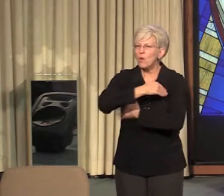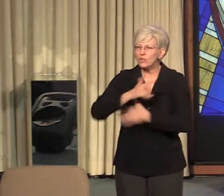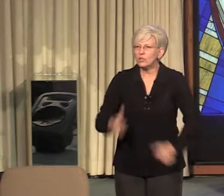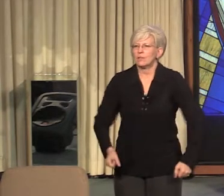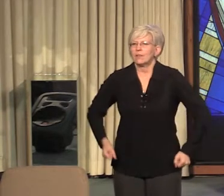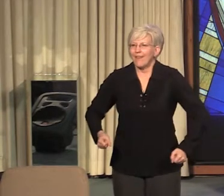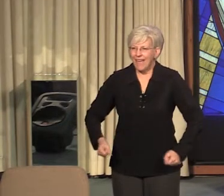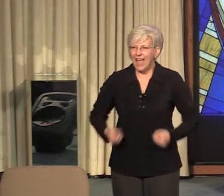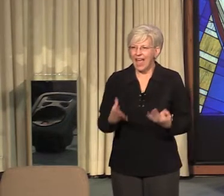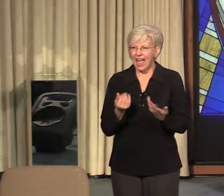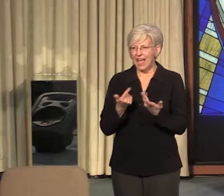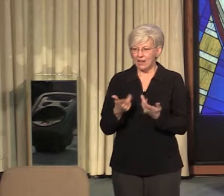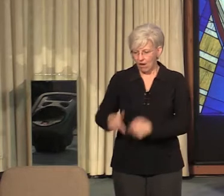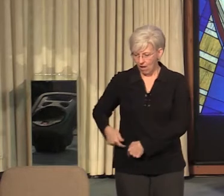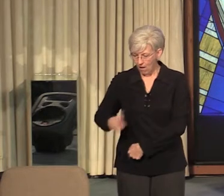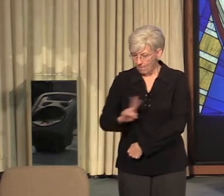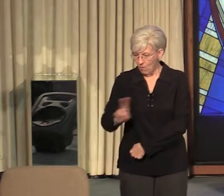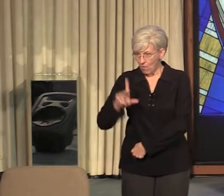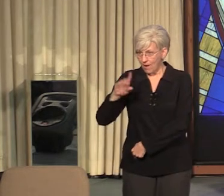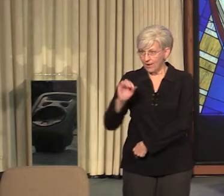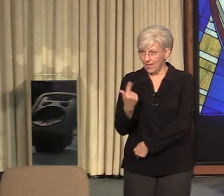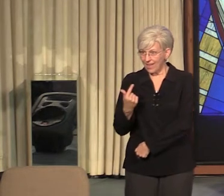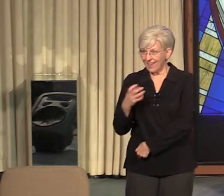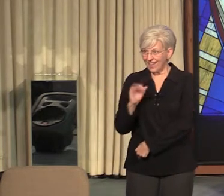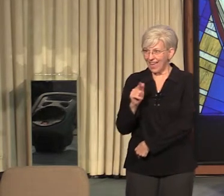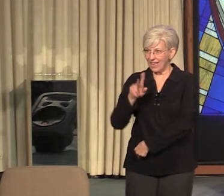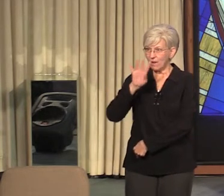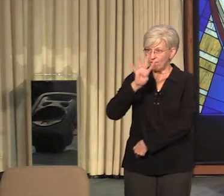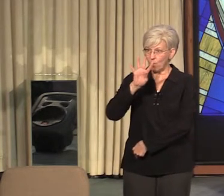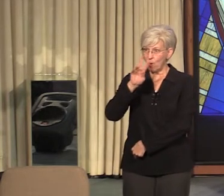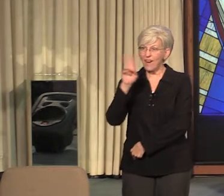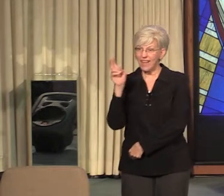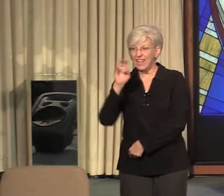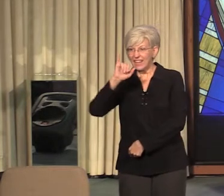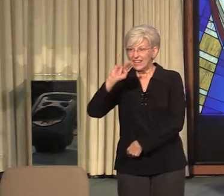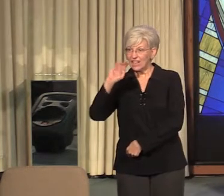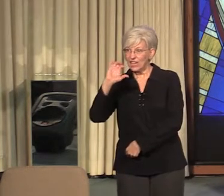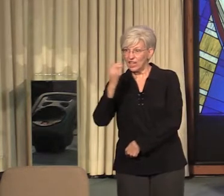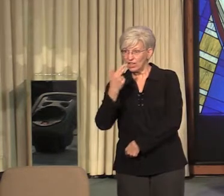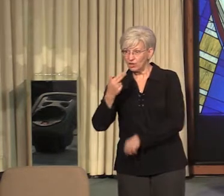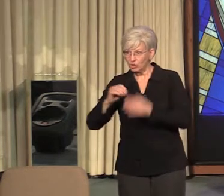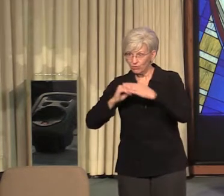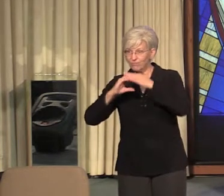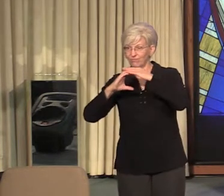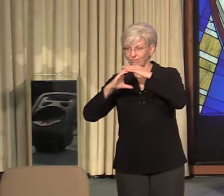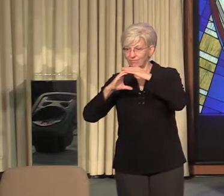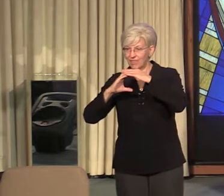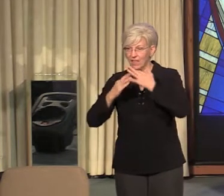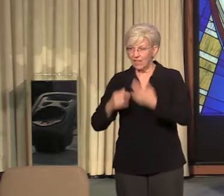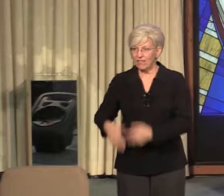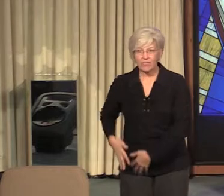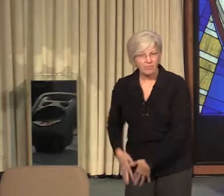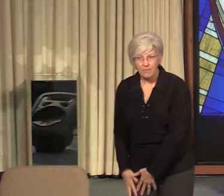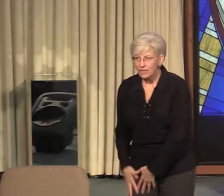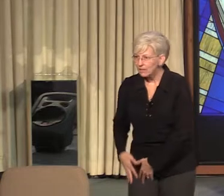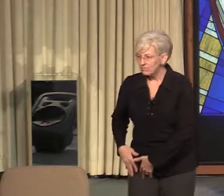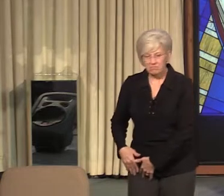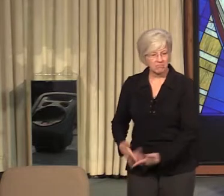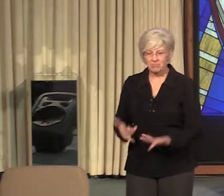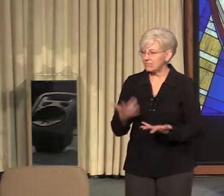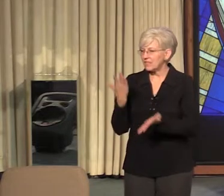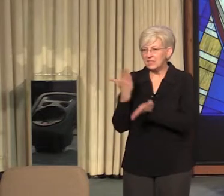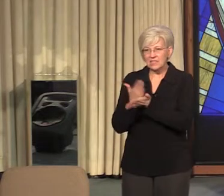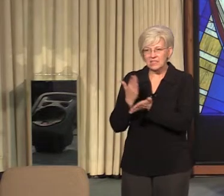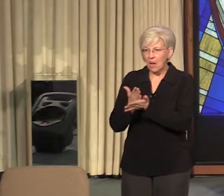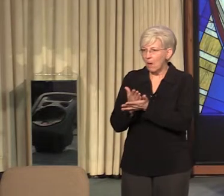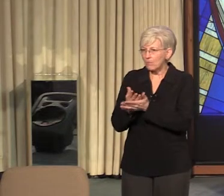and steel extension on the right leg. The hip bone was out of the socket and stiff. The leg shriveled and ceased to grow.